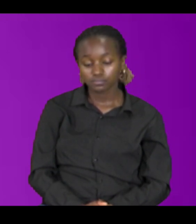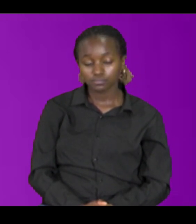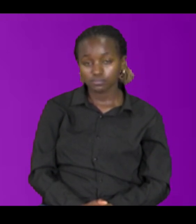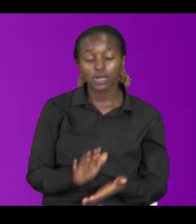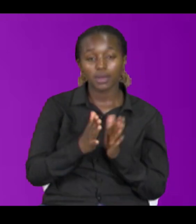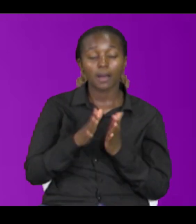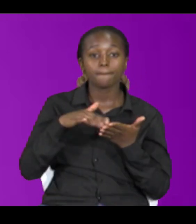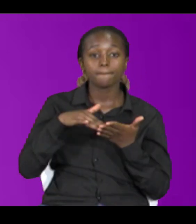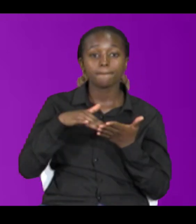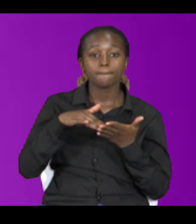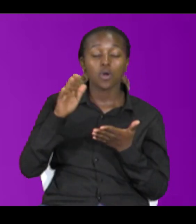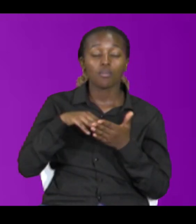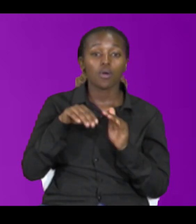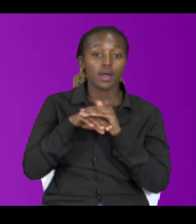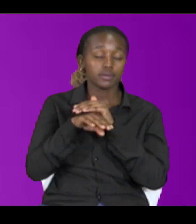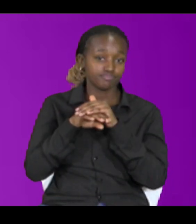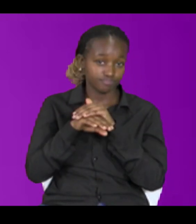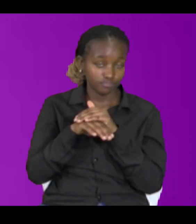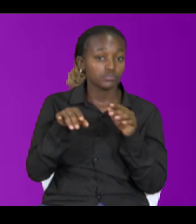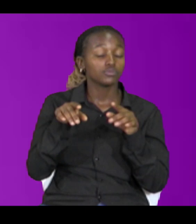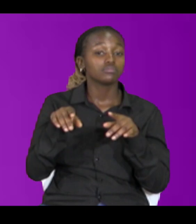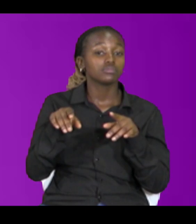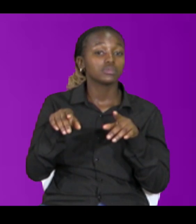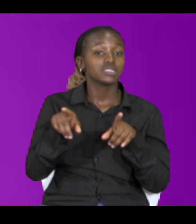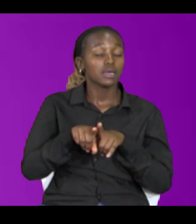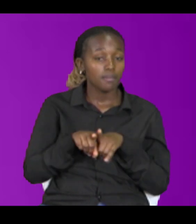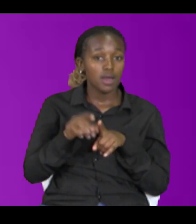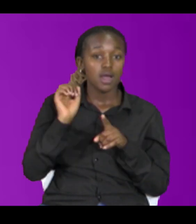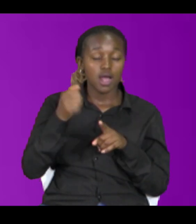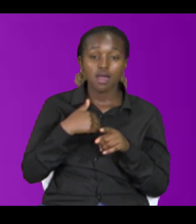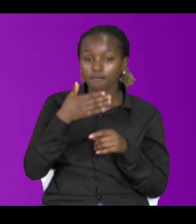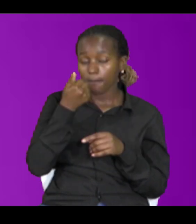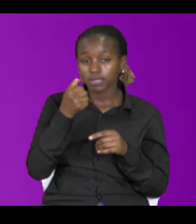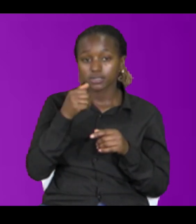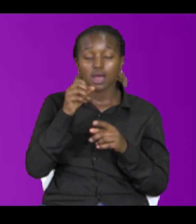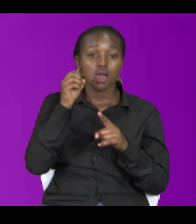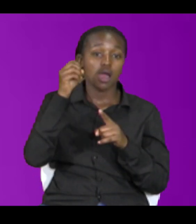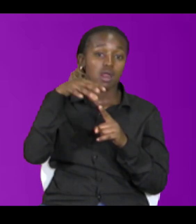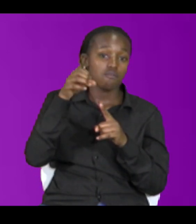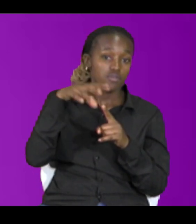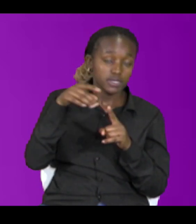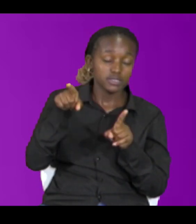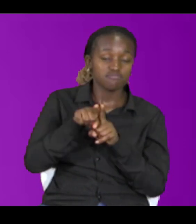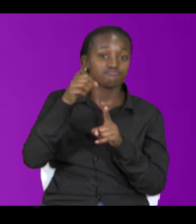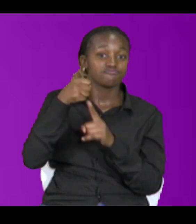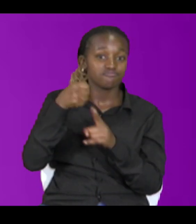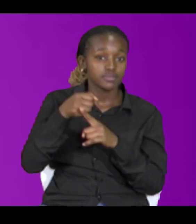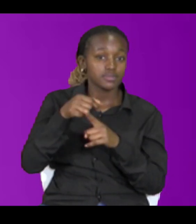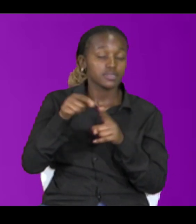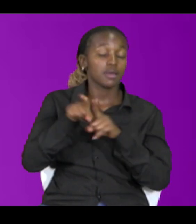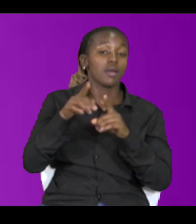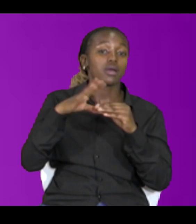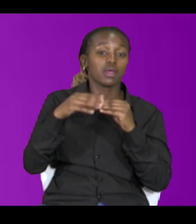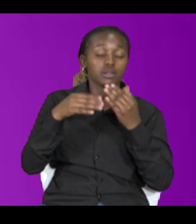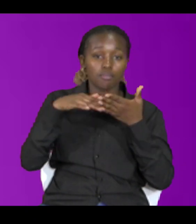accessible. There's also potential for greater advocacy and awareness, and as the society becomes